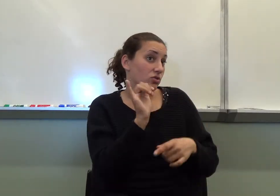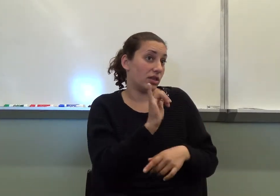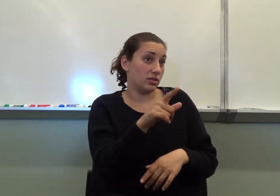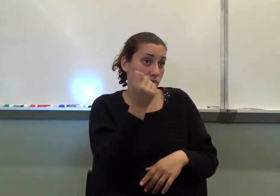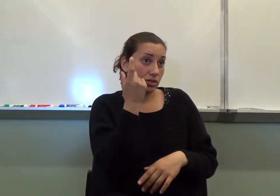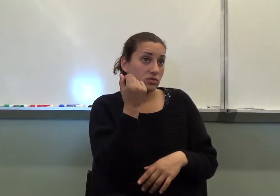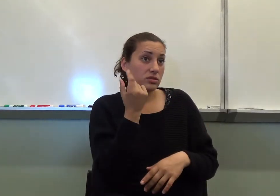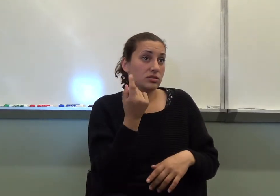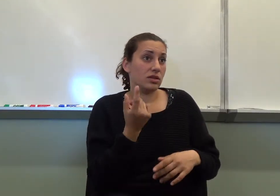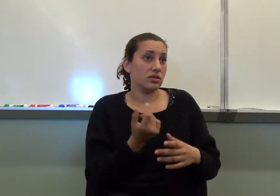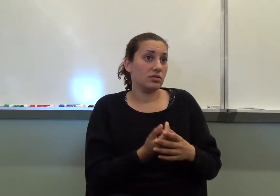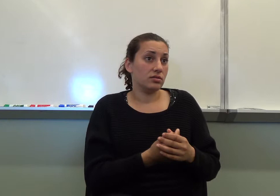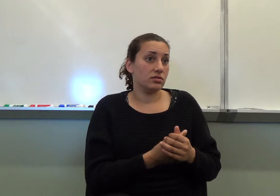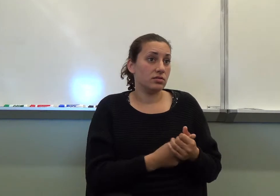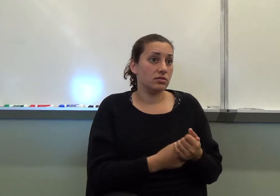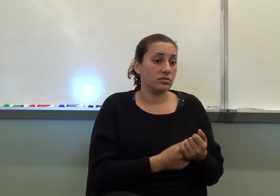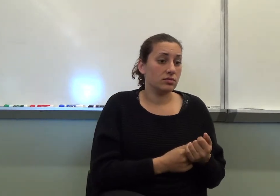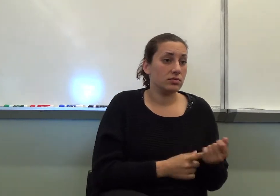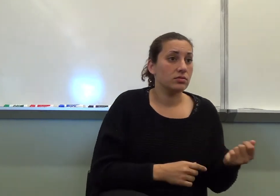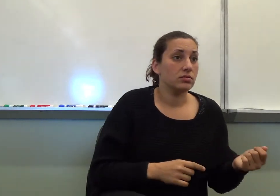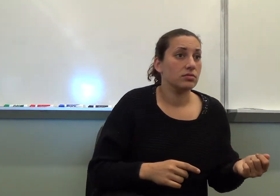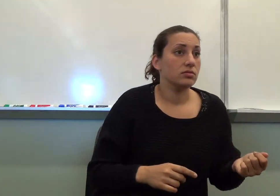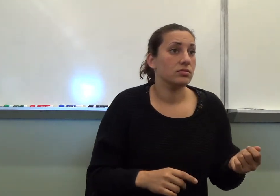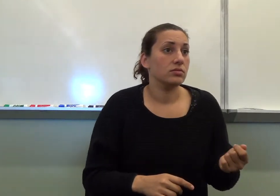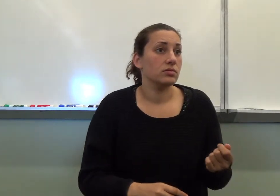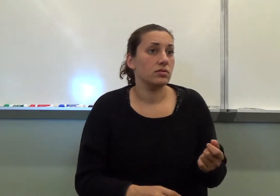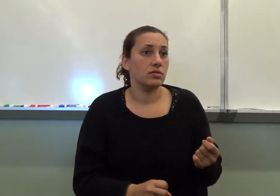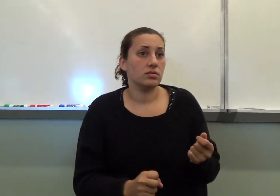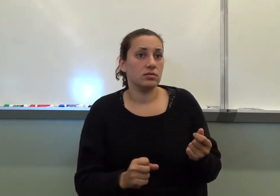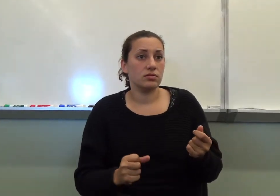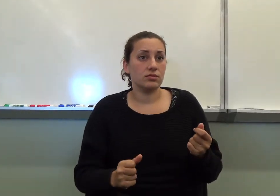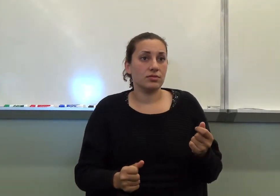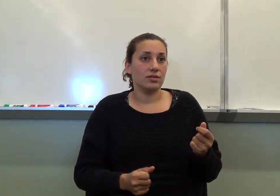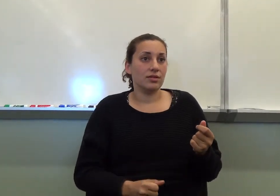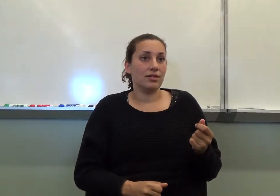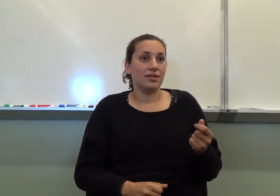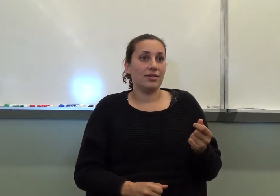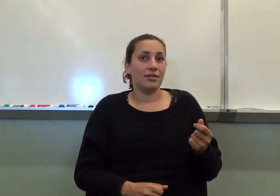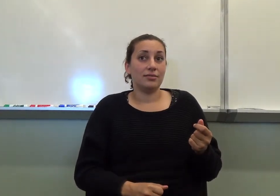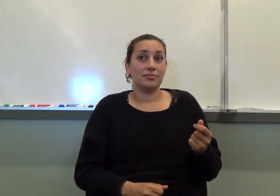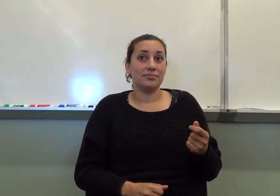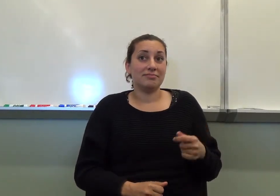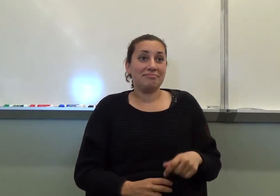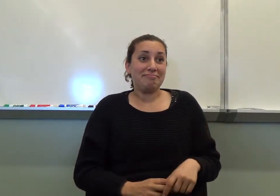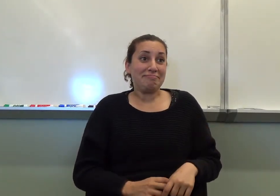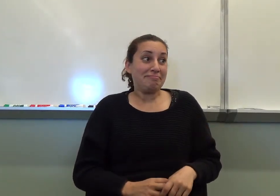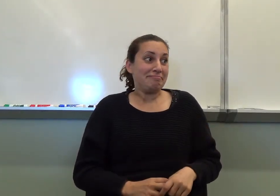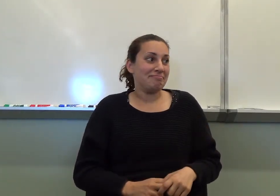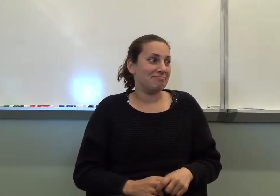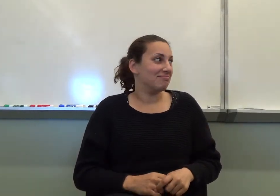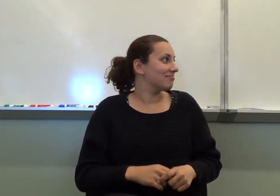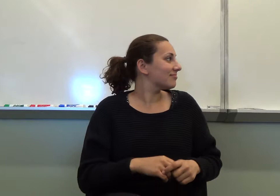Now, the first thing your book does is try to show you what we used to call little projects that we do in math.